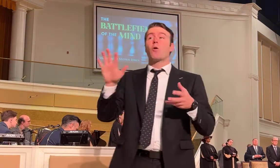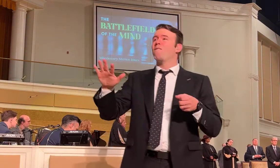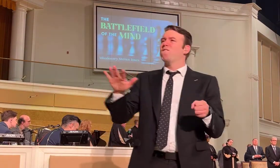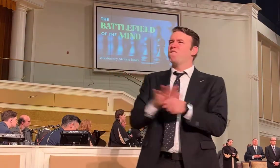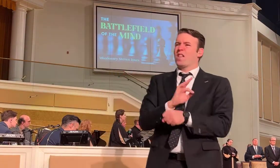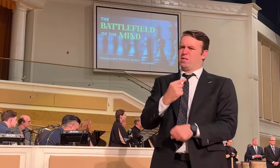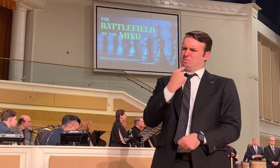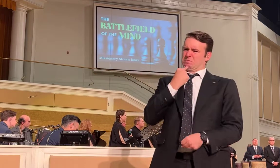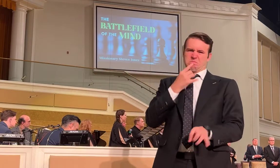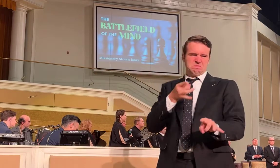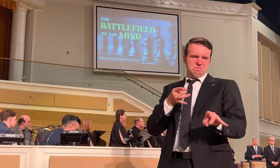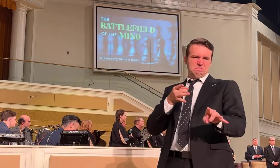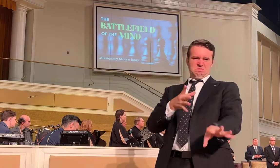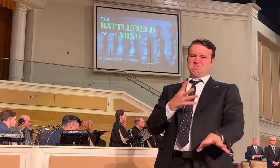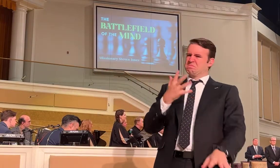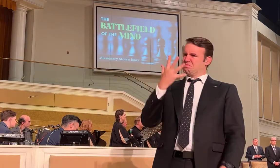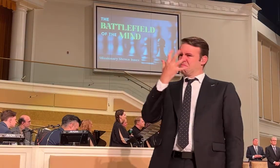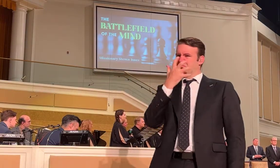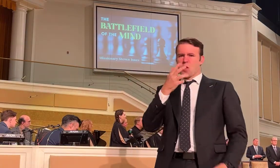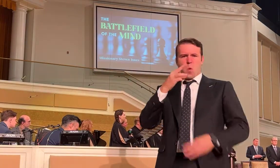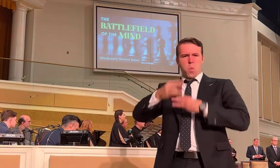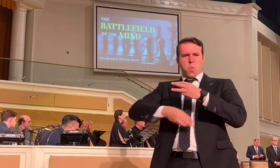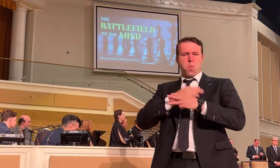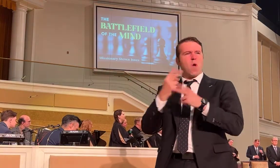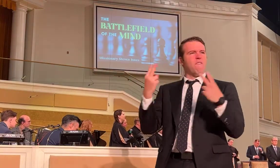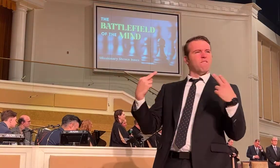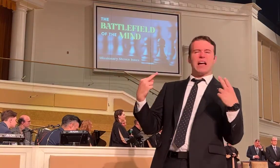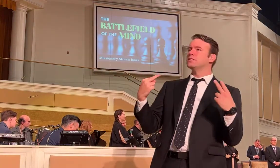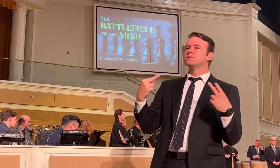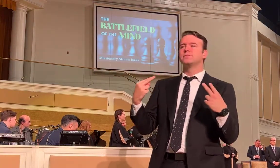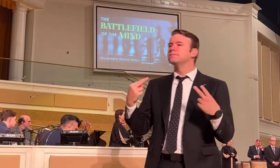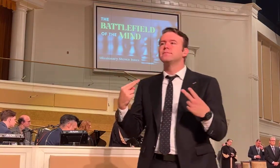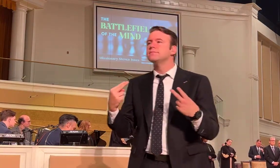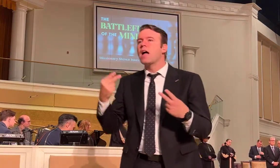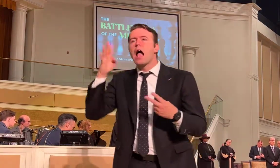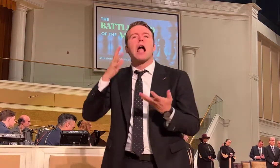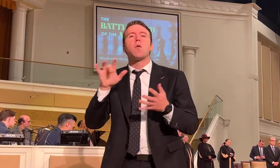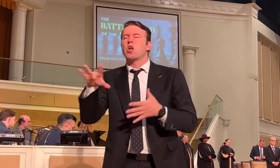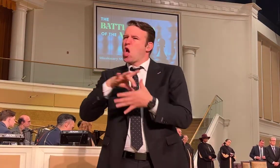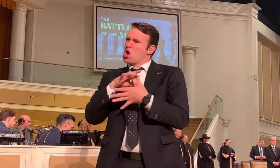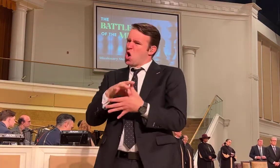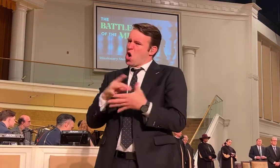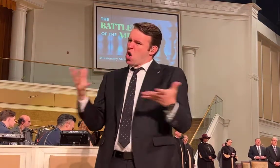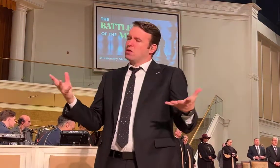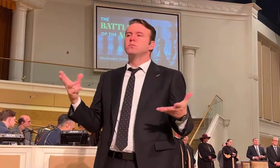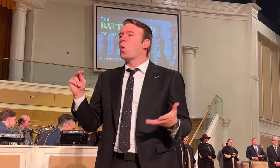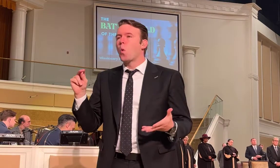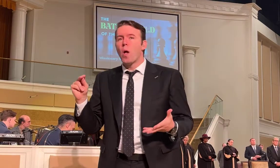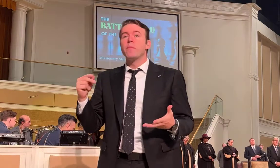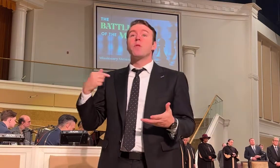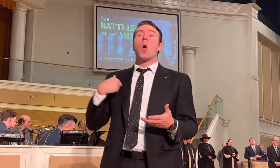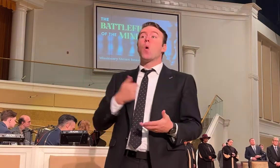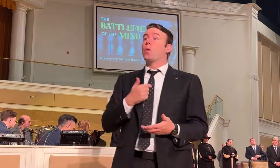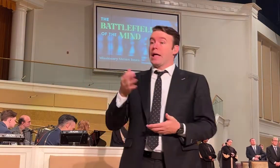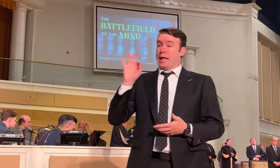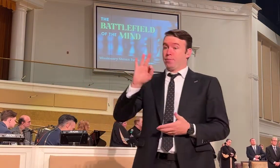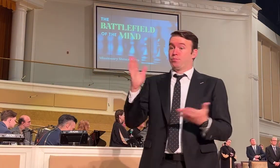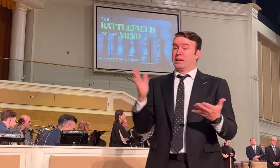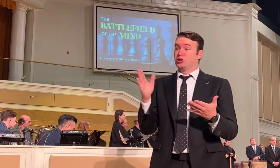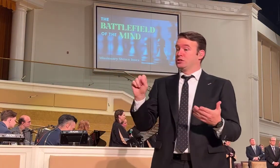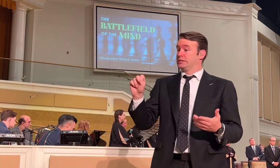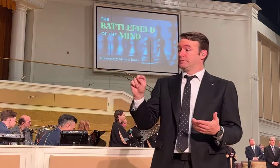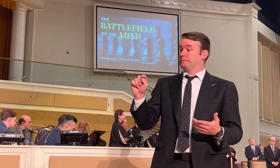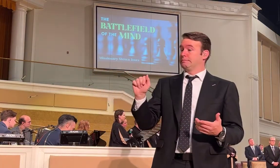full of resentment. God doesn't want you full of worldliness and vanity. He doesn't want you full of carnality. Amen. We are not preaching